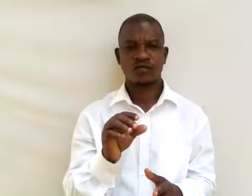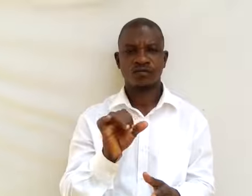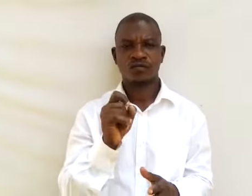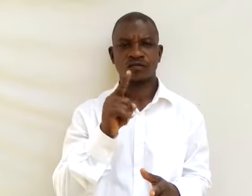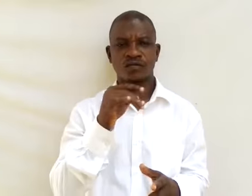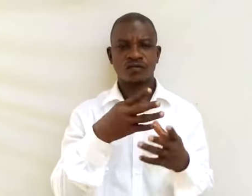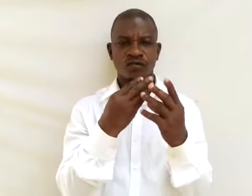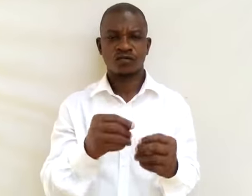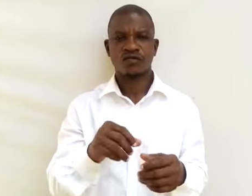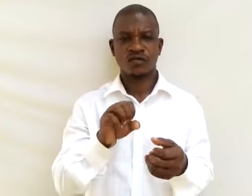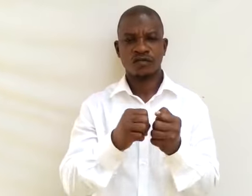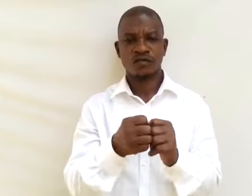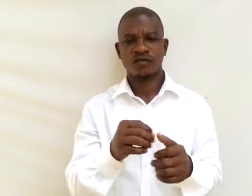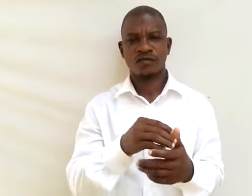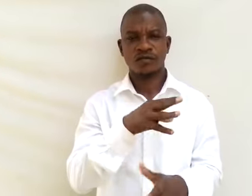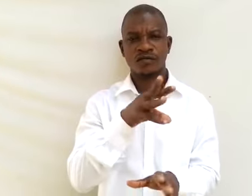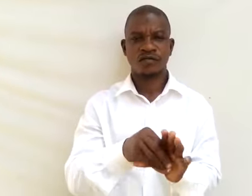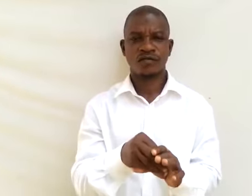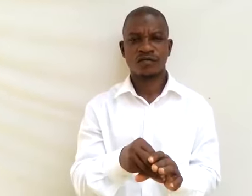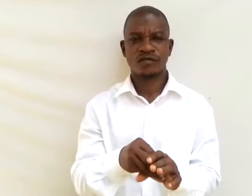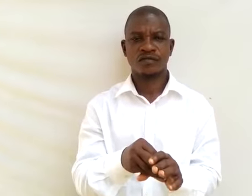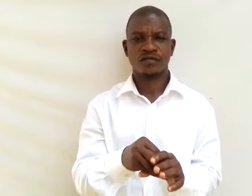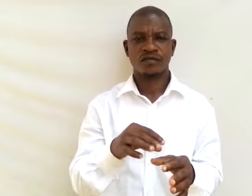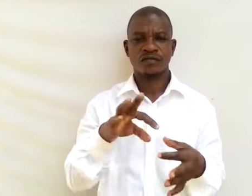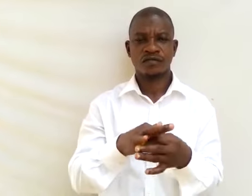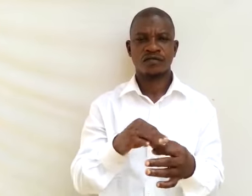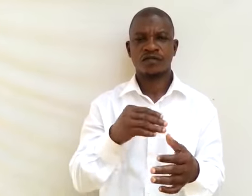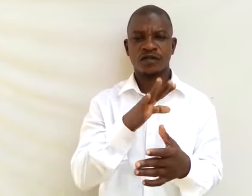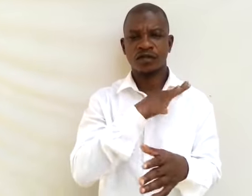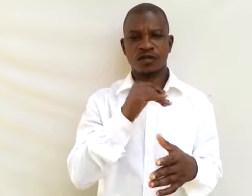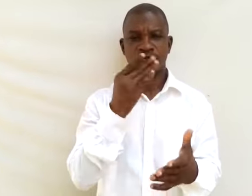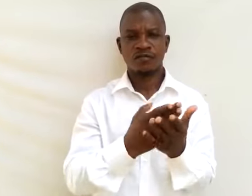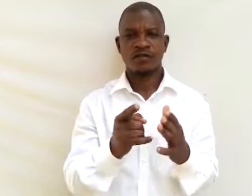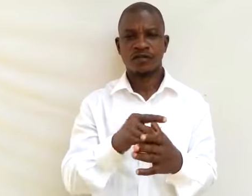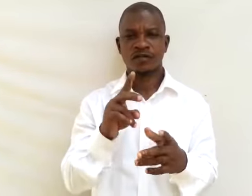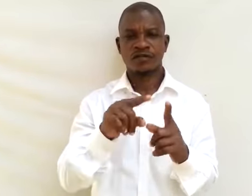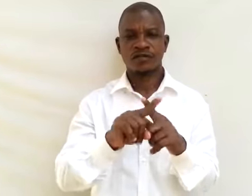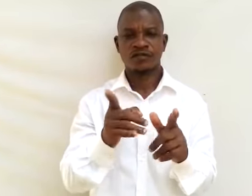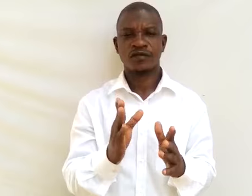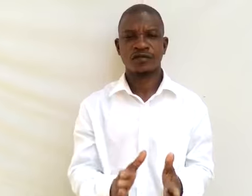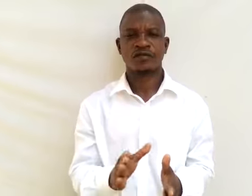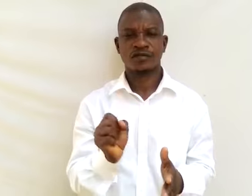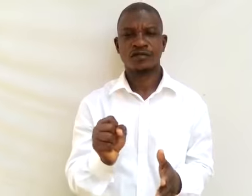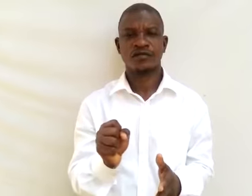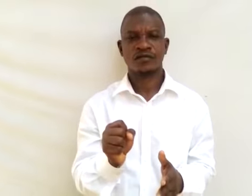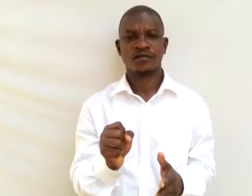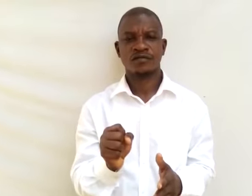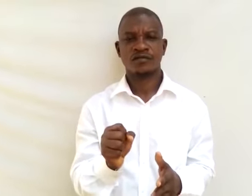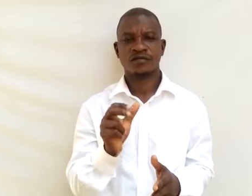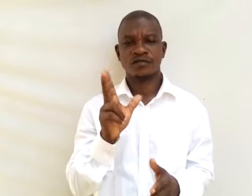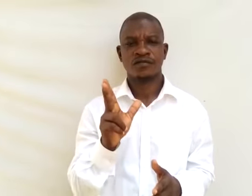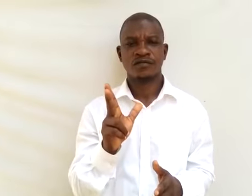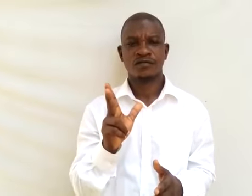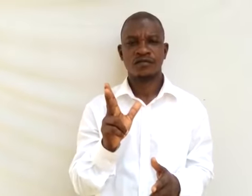problems involving joint and partial variations. 3.